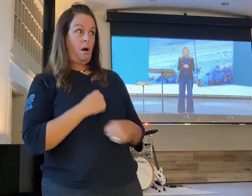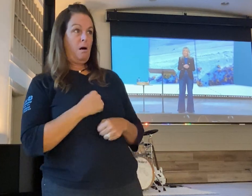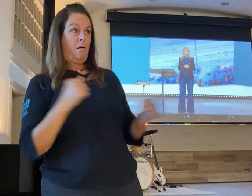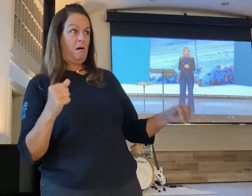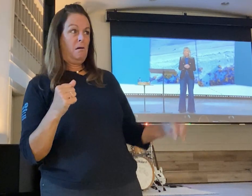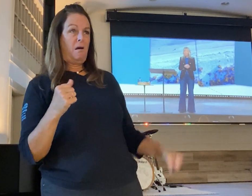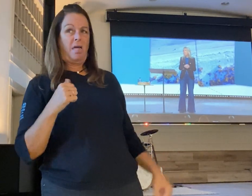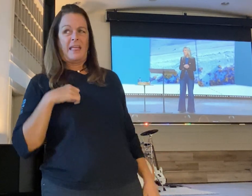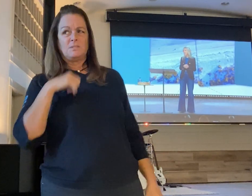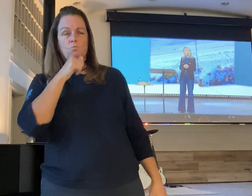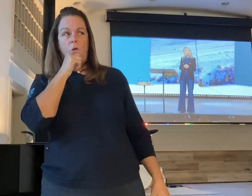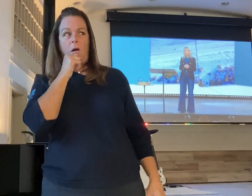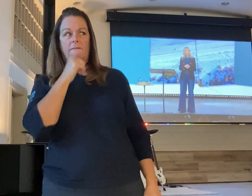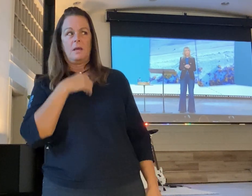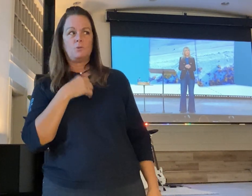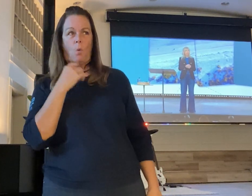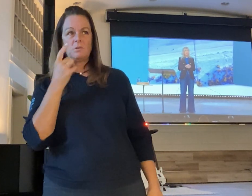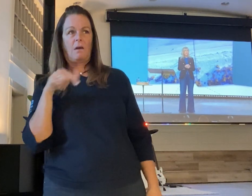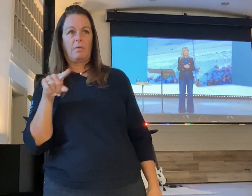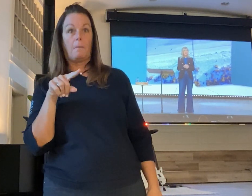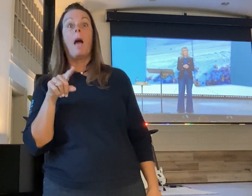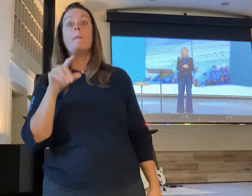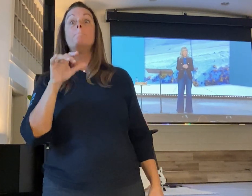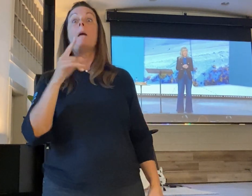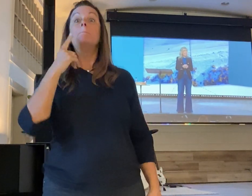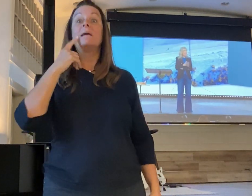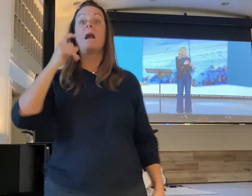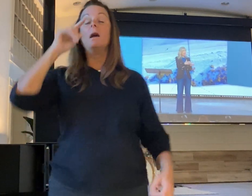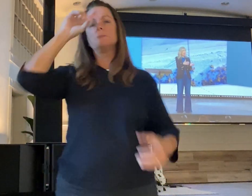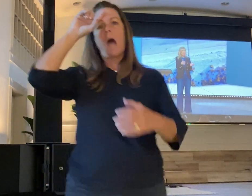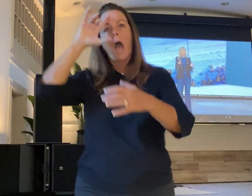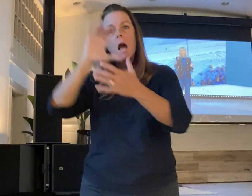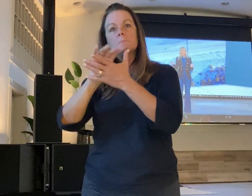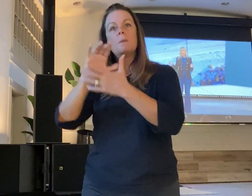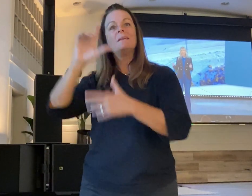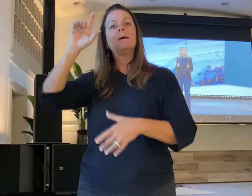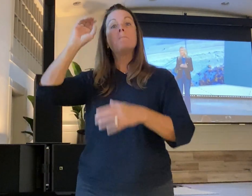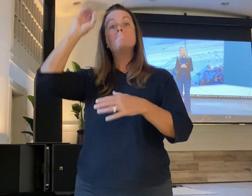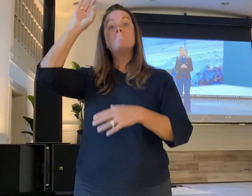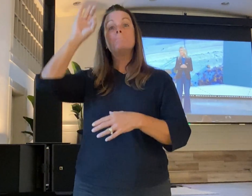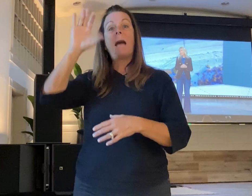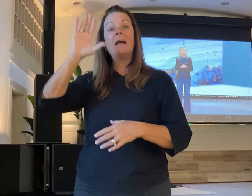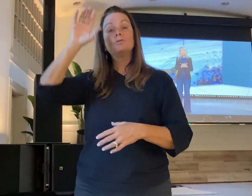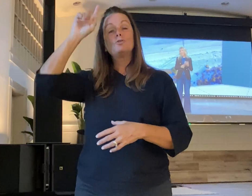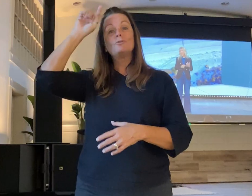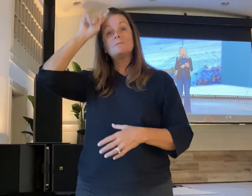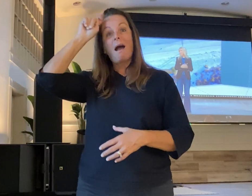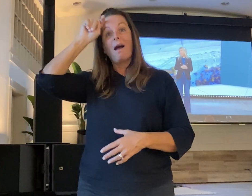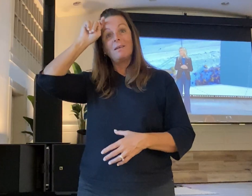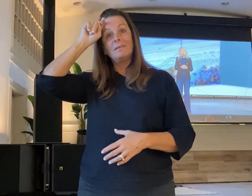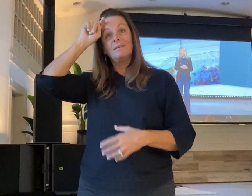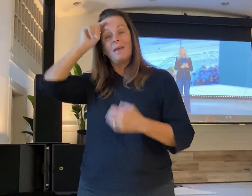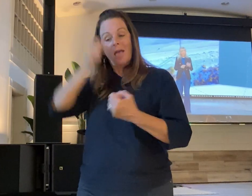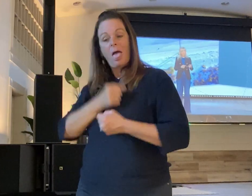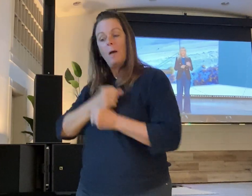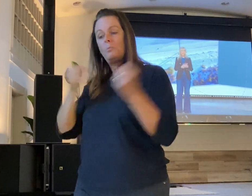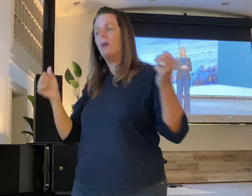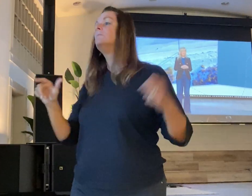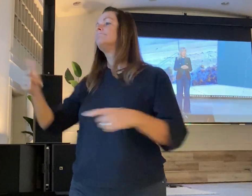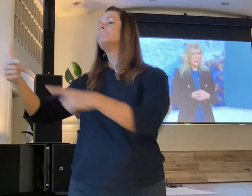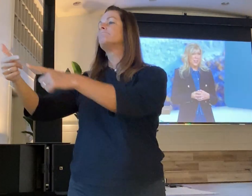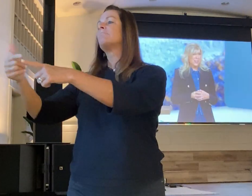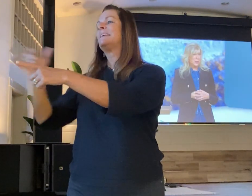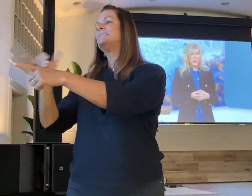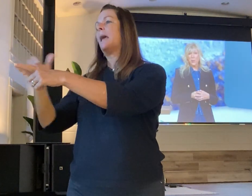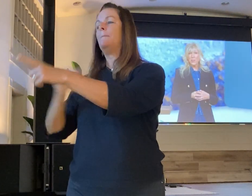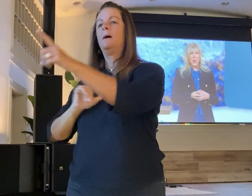vulnerability. But let me just tell you, it opened the door, and everyone around the table started to share, yeah, we're going